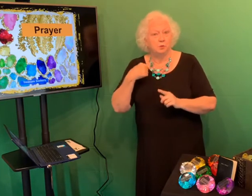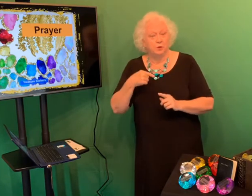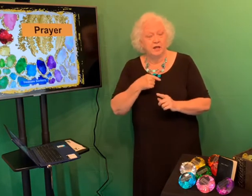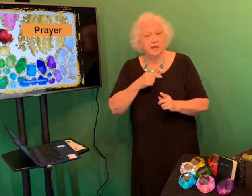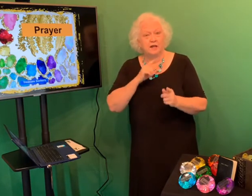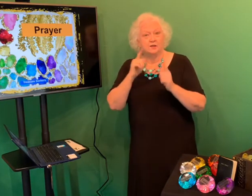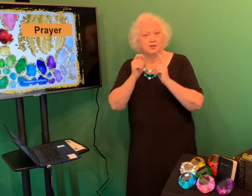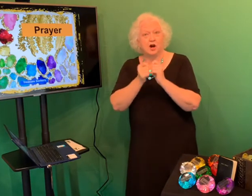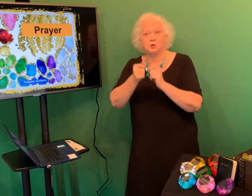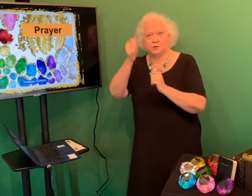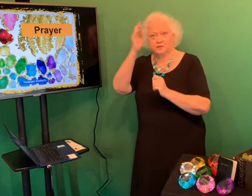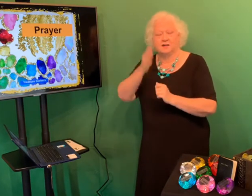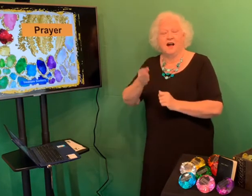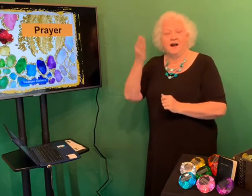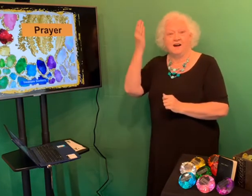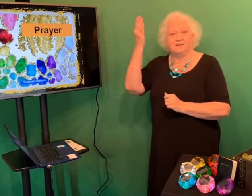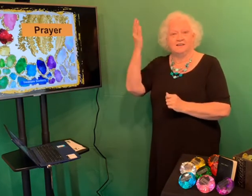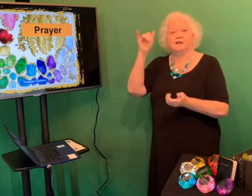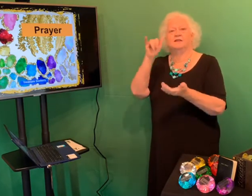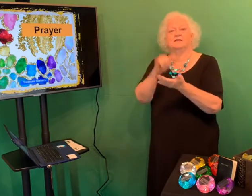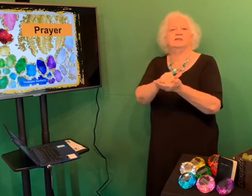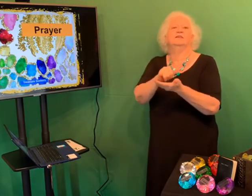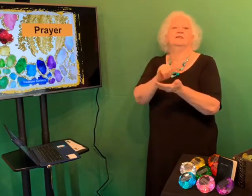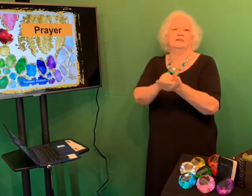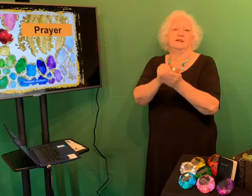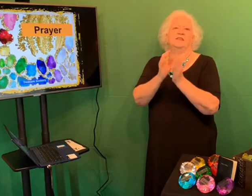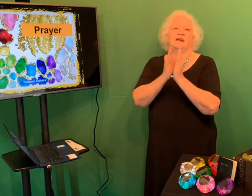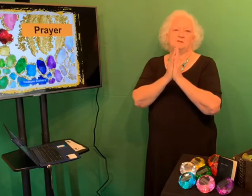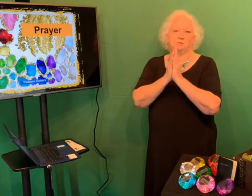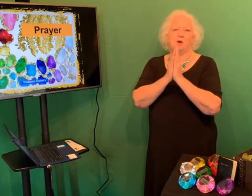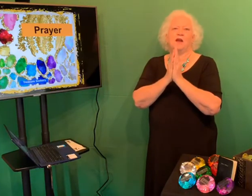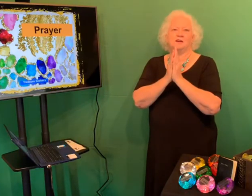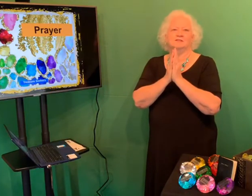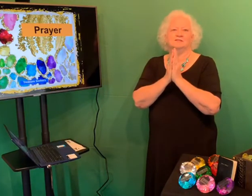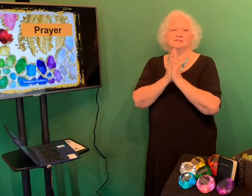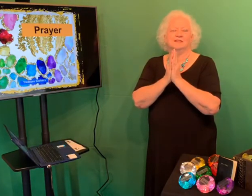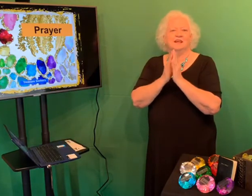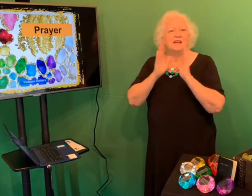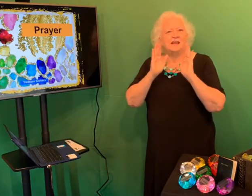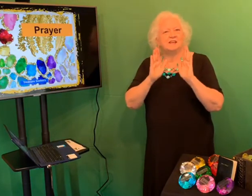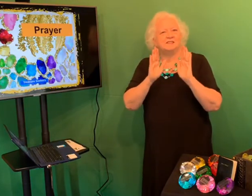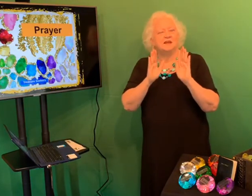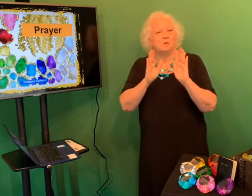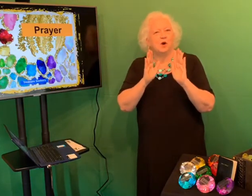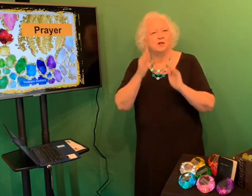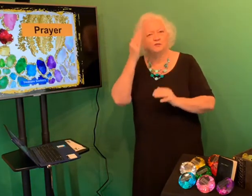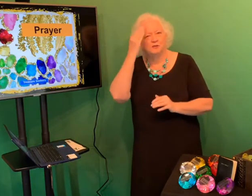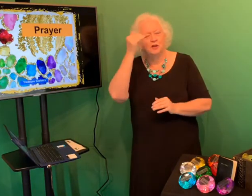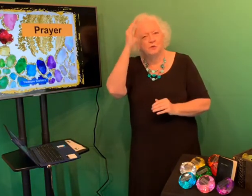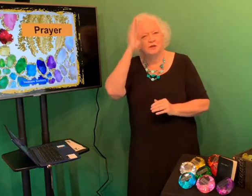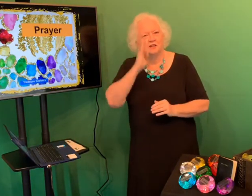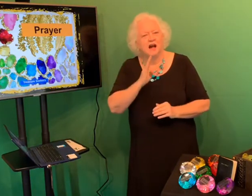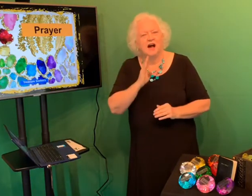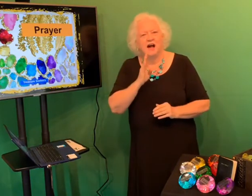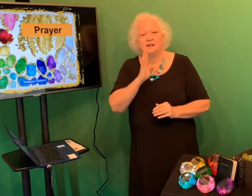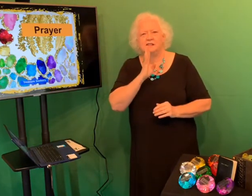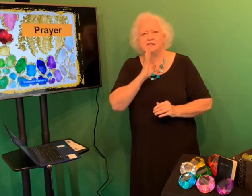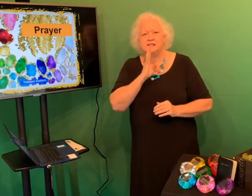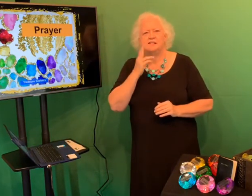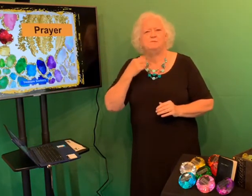we talk with God, that's prayer. Isn't it wonderful, though, that God